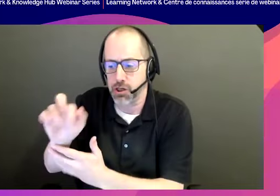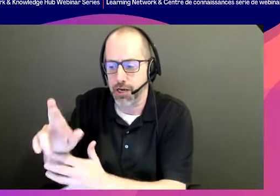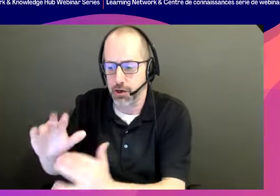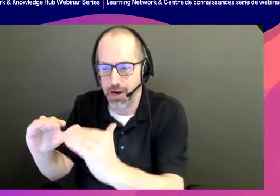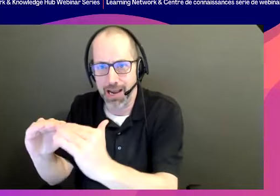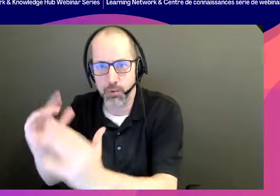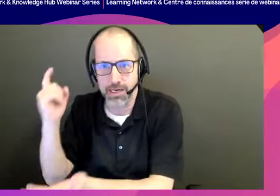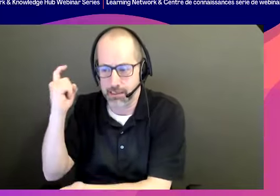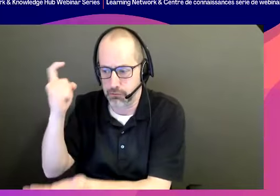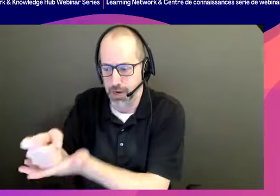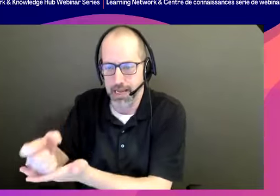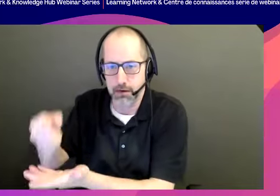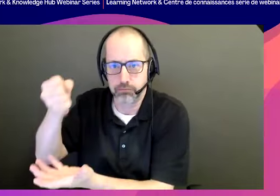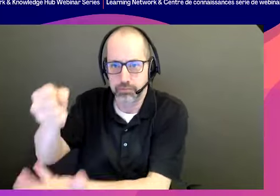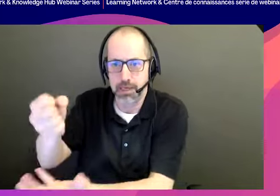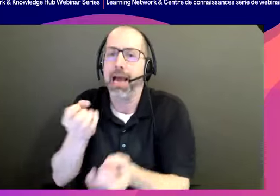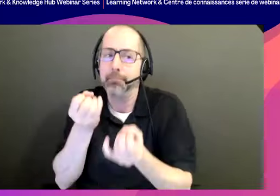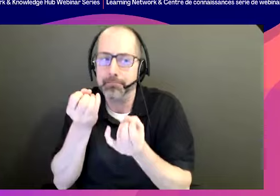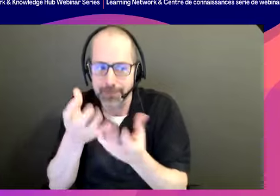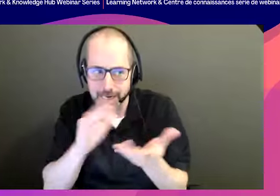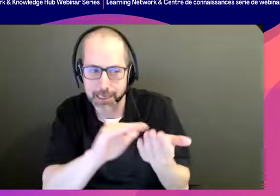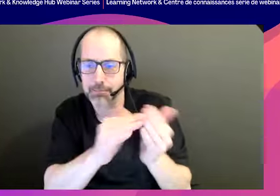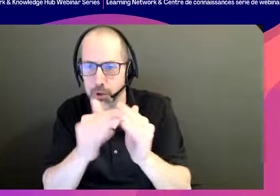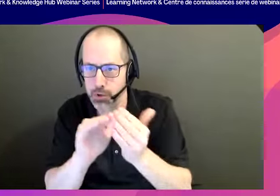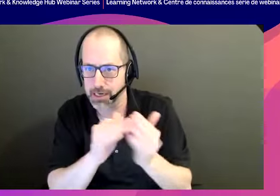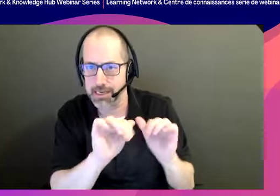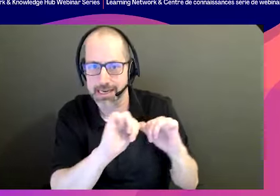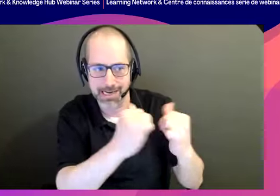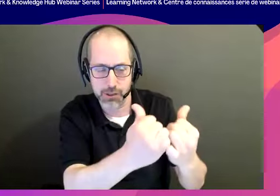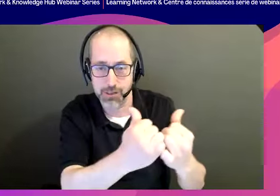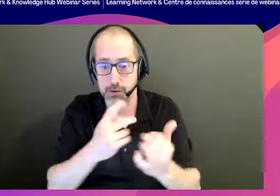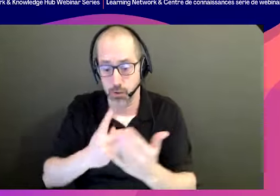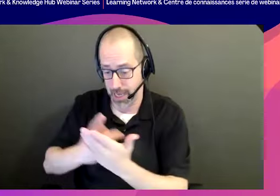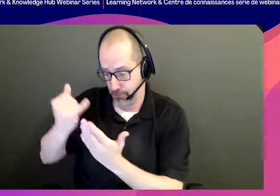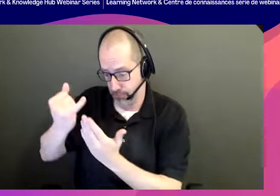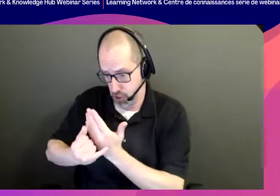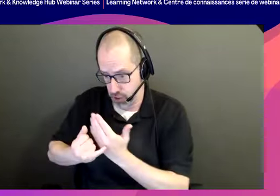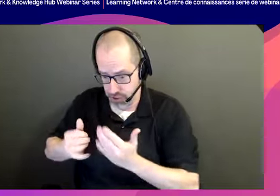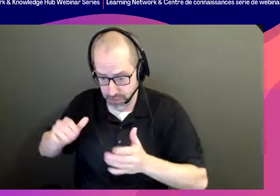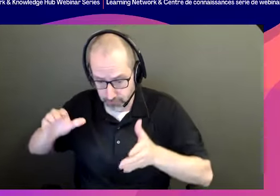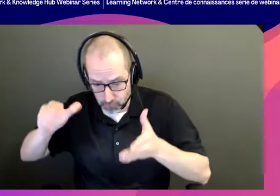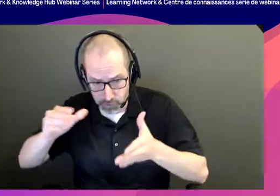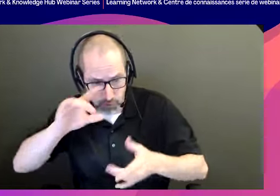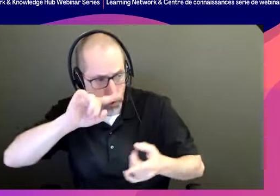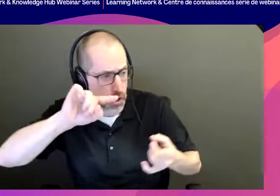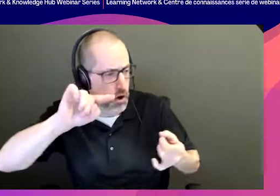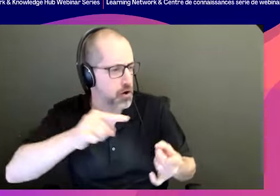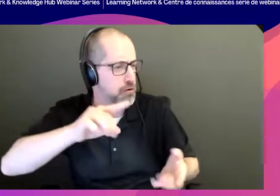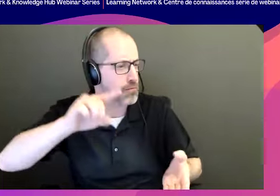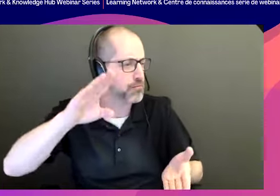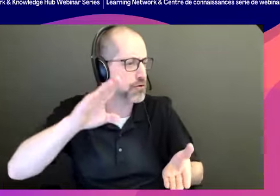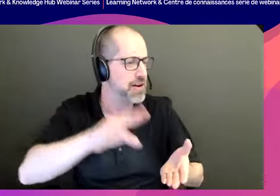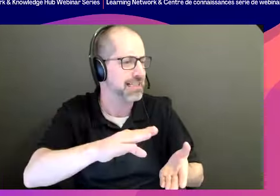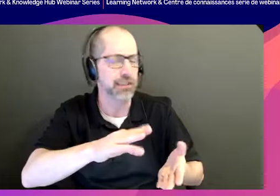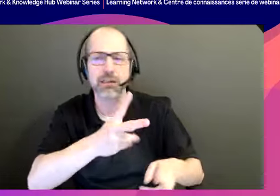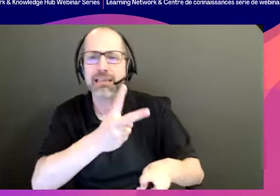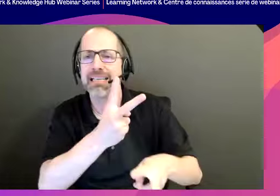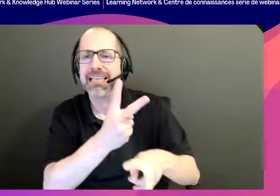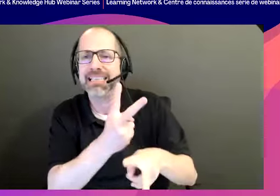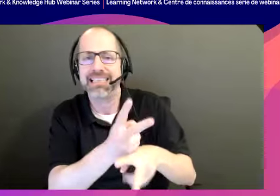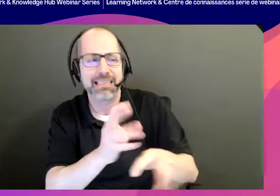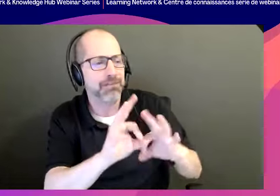supported by many community agencies. The project's focus has been harm reduction strategies in the family system to keep